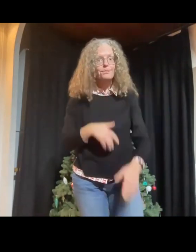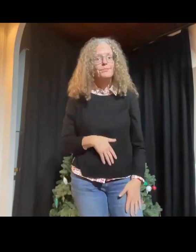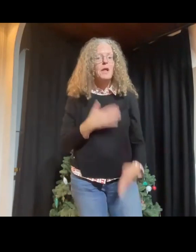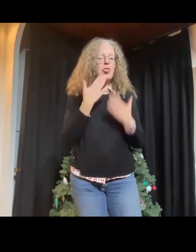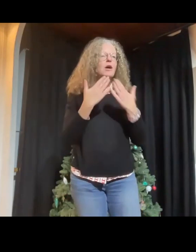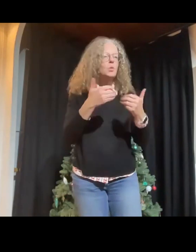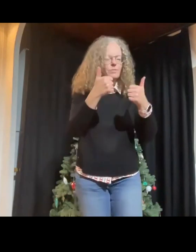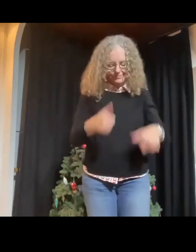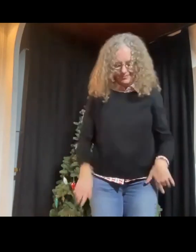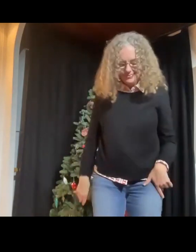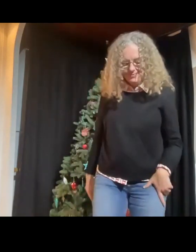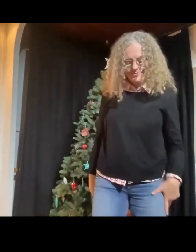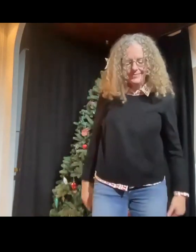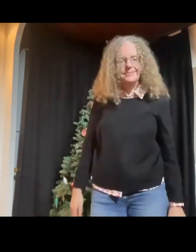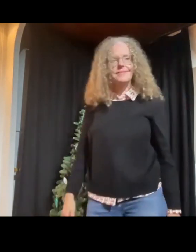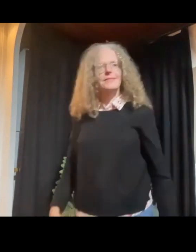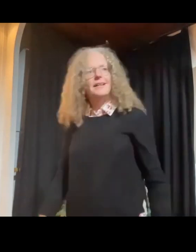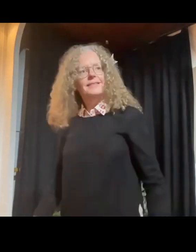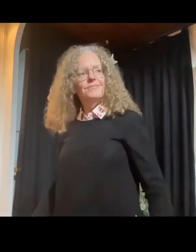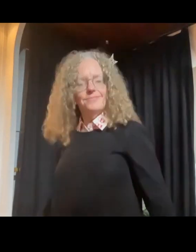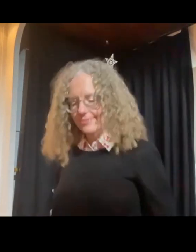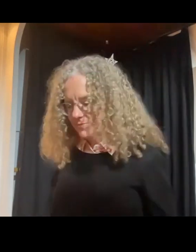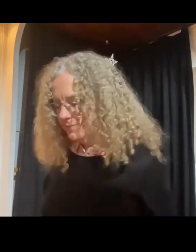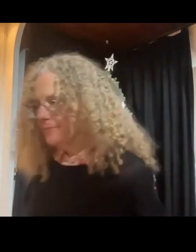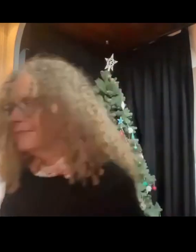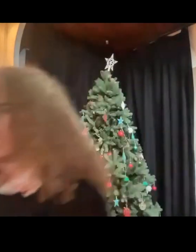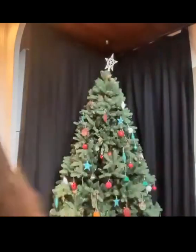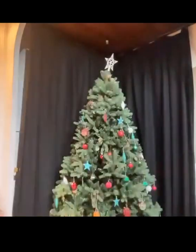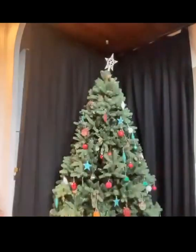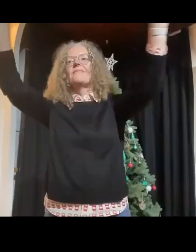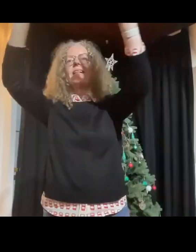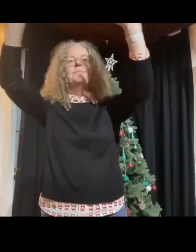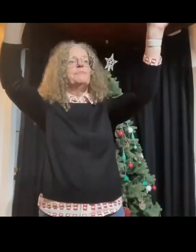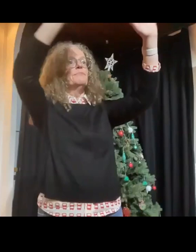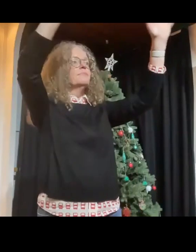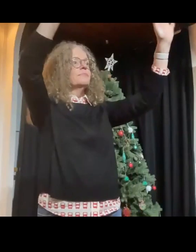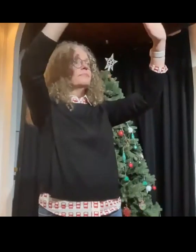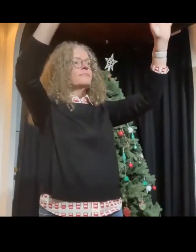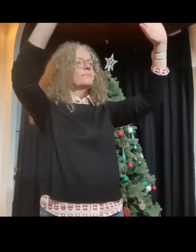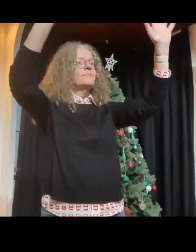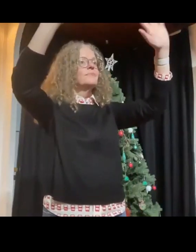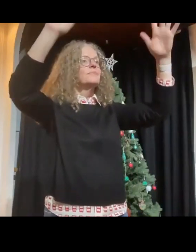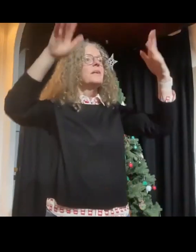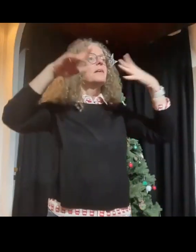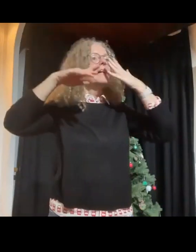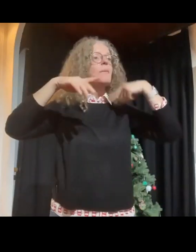and have some Q&A time when we all come back. Thank you. Everyone.